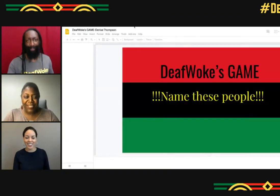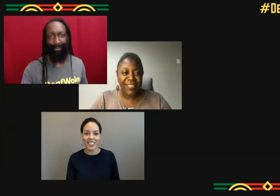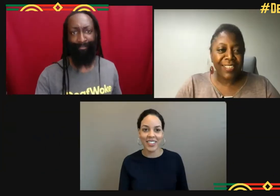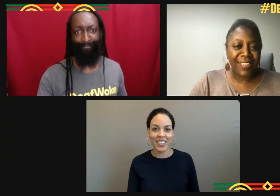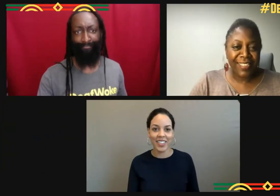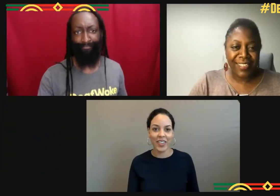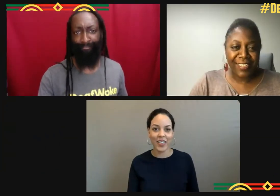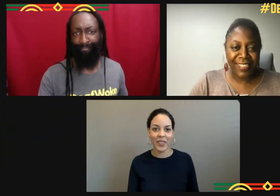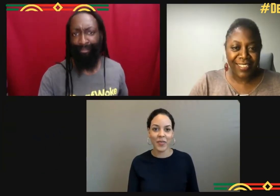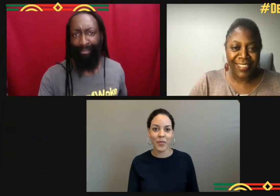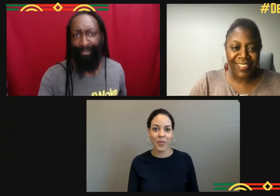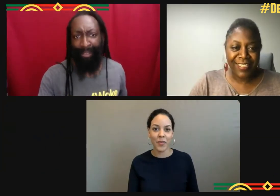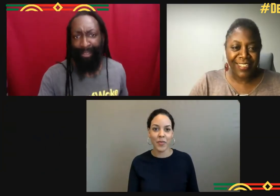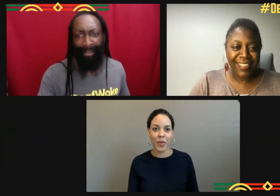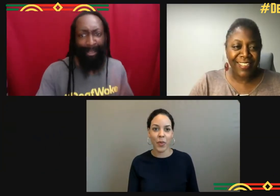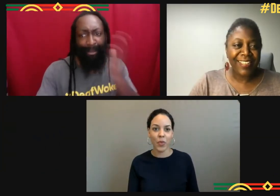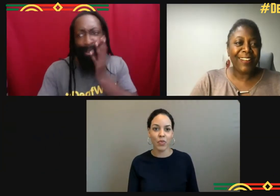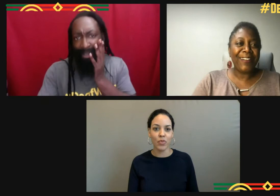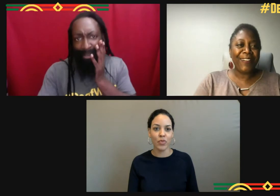Oops.